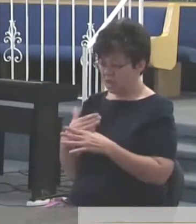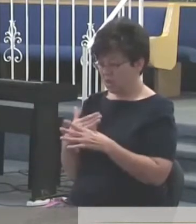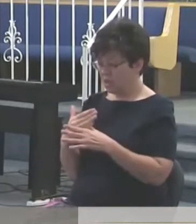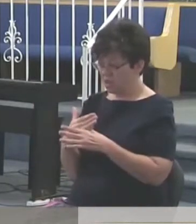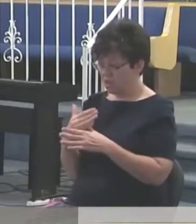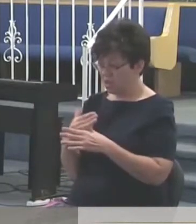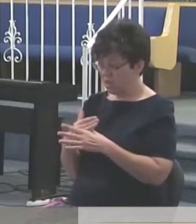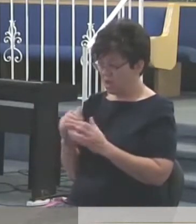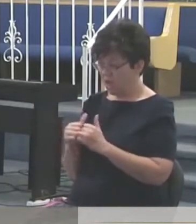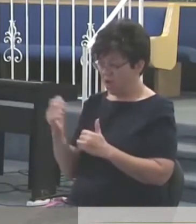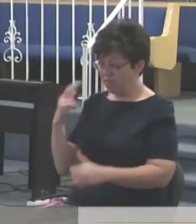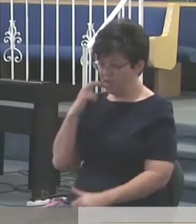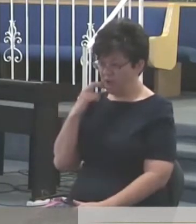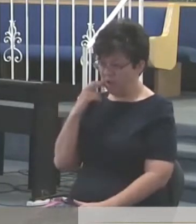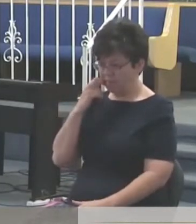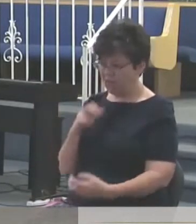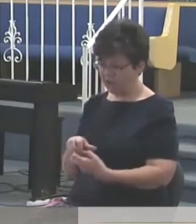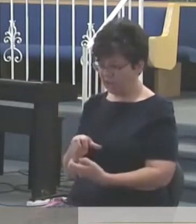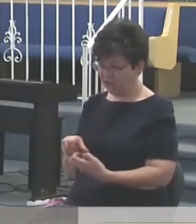they chew gum?